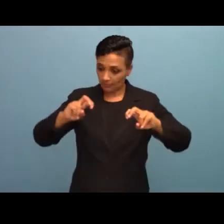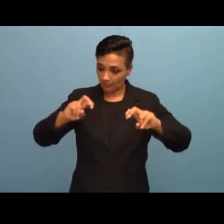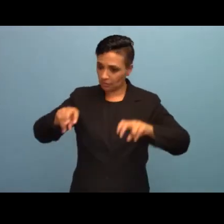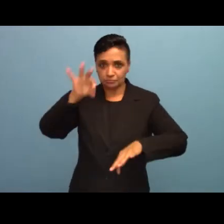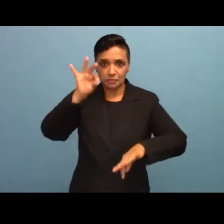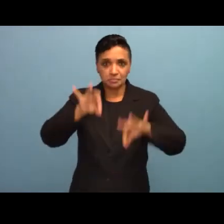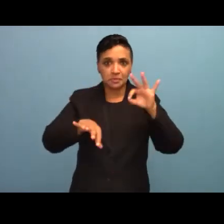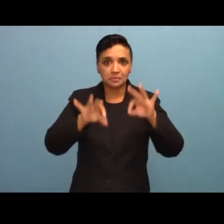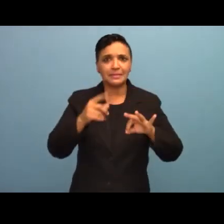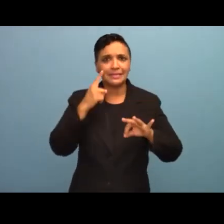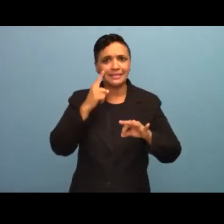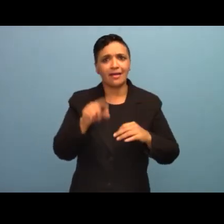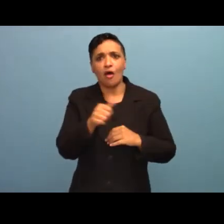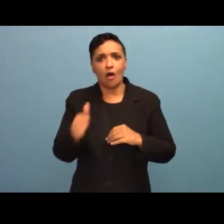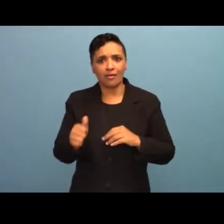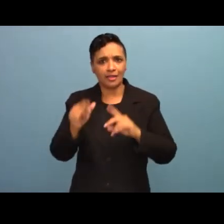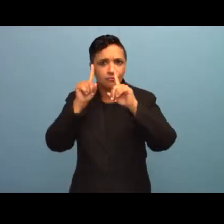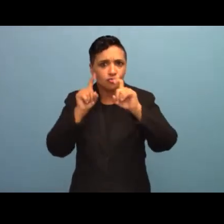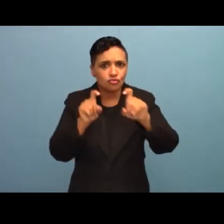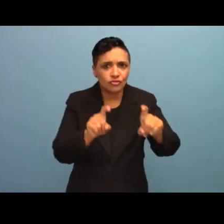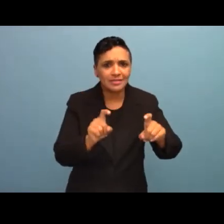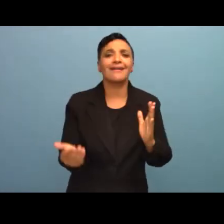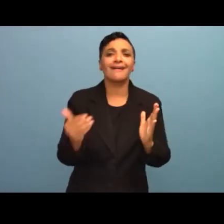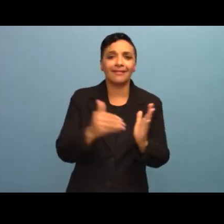childhood blindness survey that was conducted in